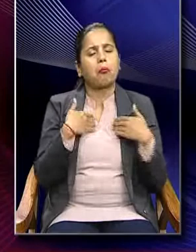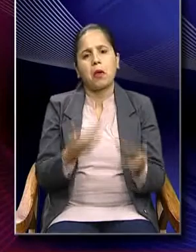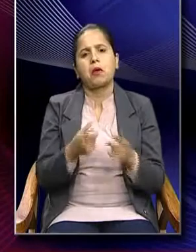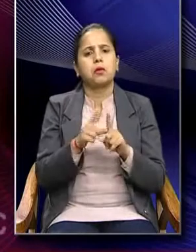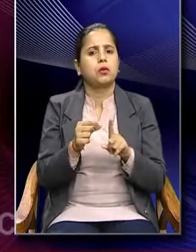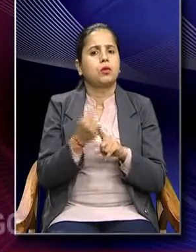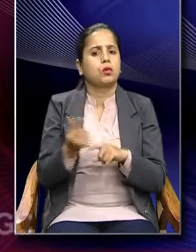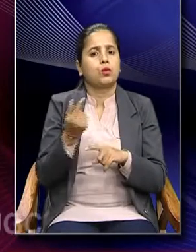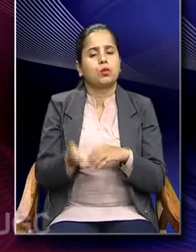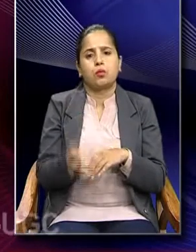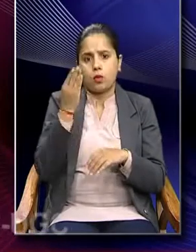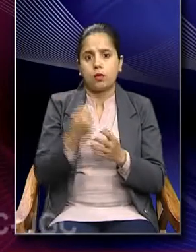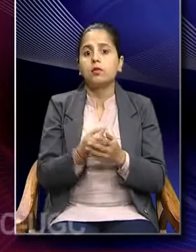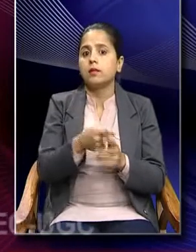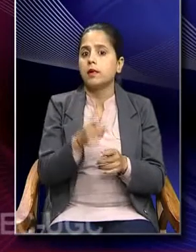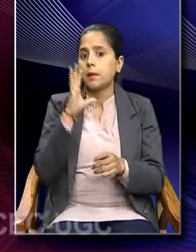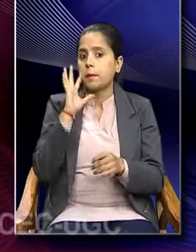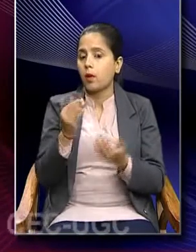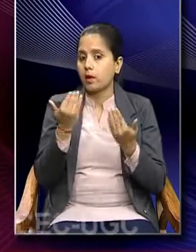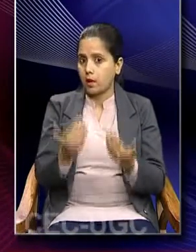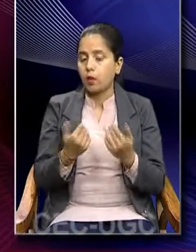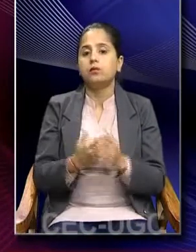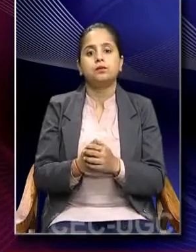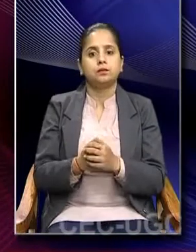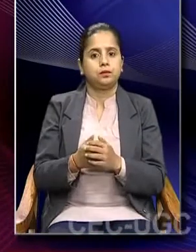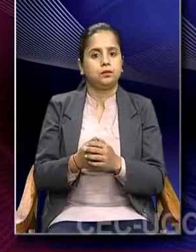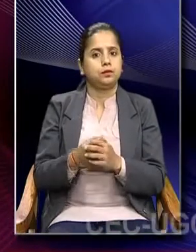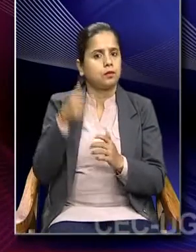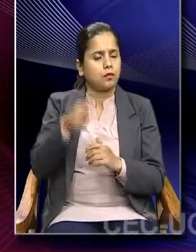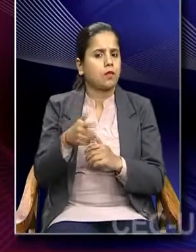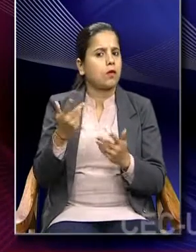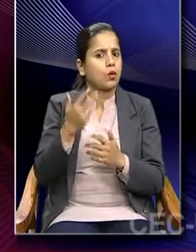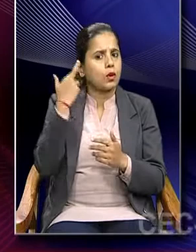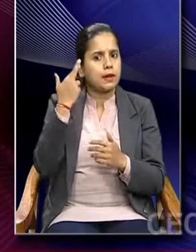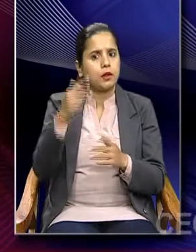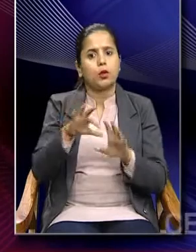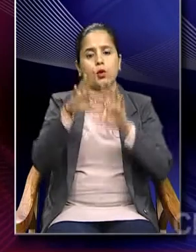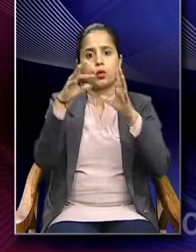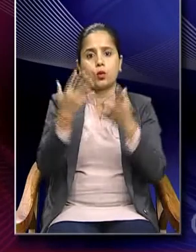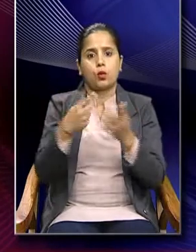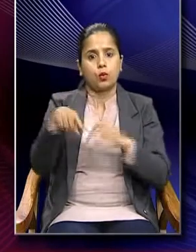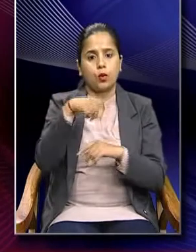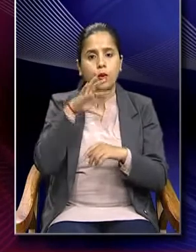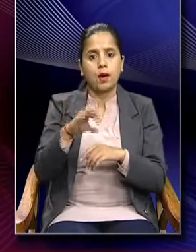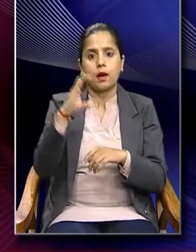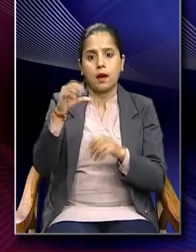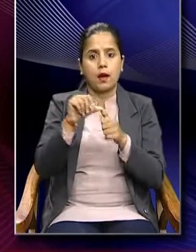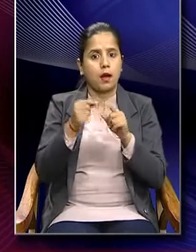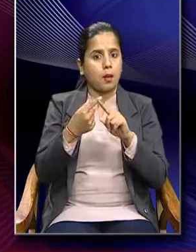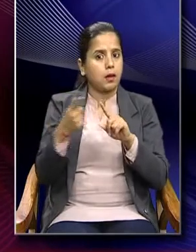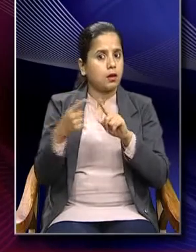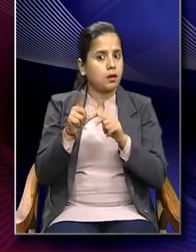very important here that because of the global capitalist system, a